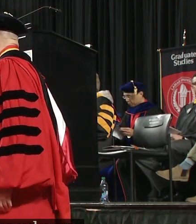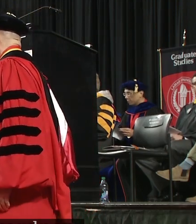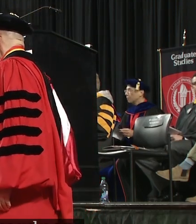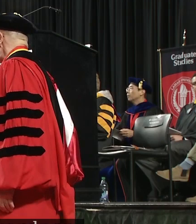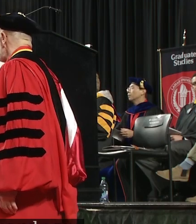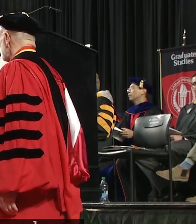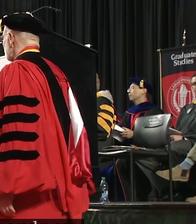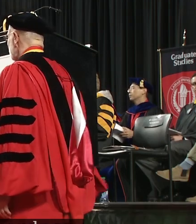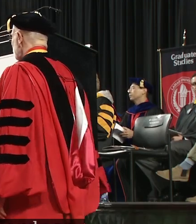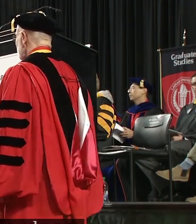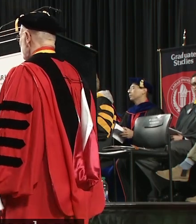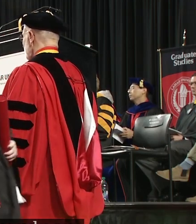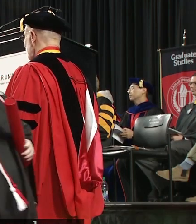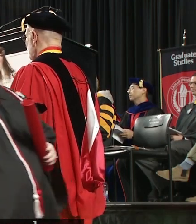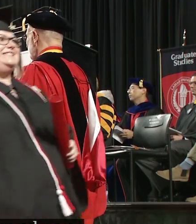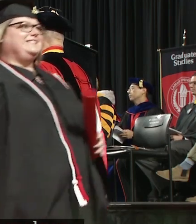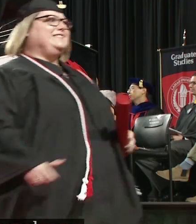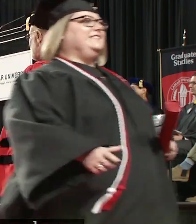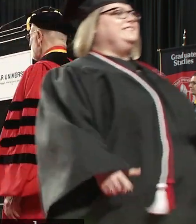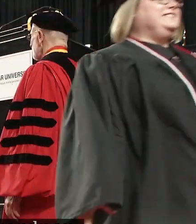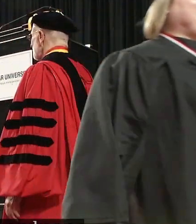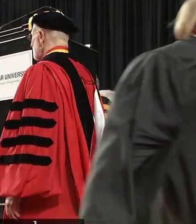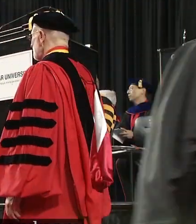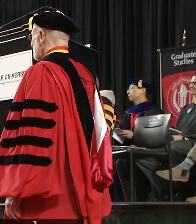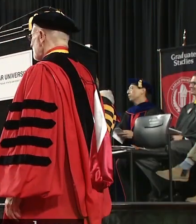Case L. Robinson.